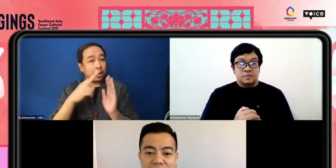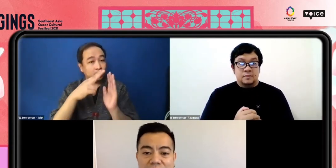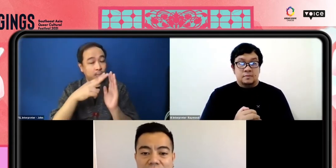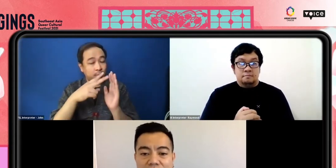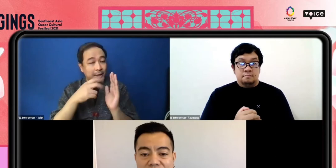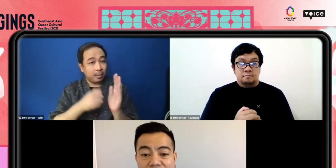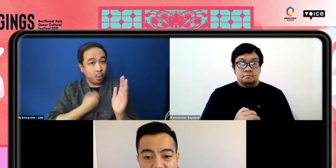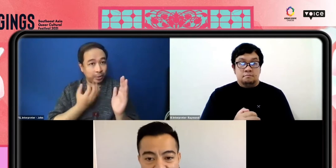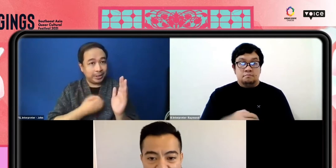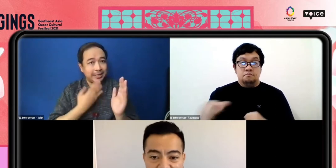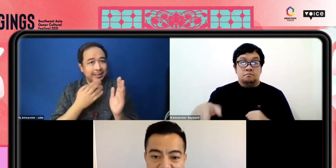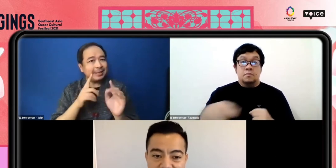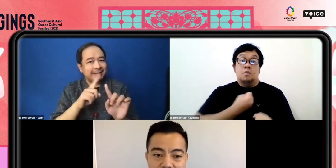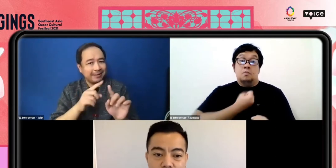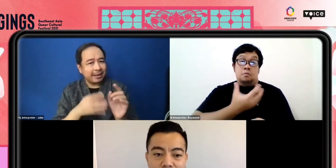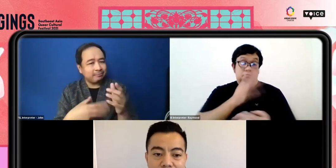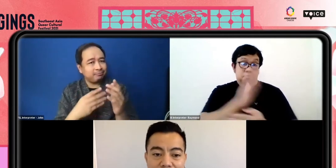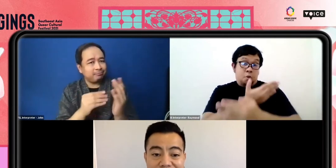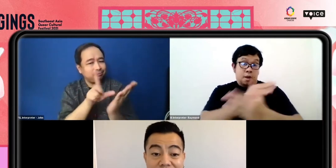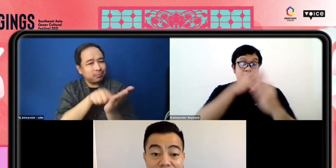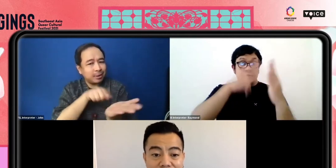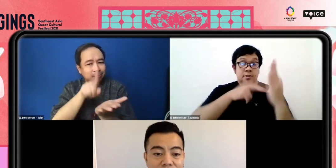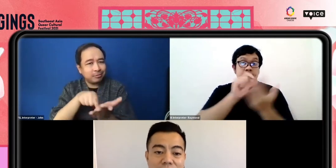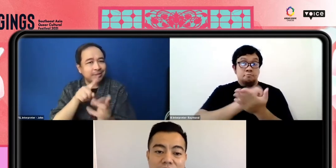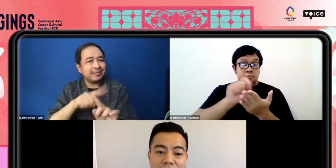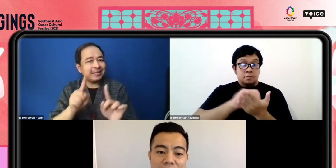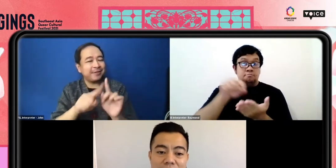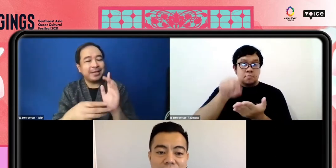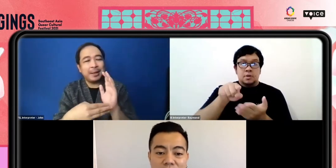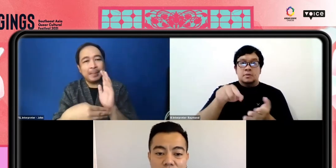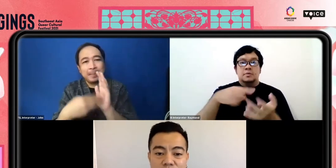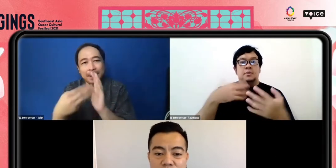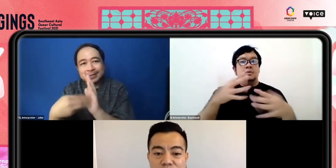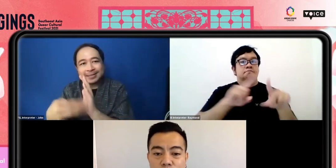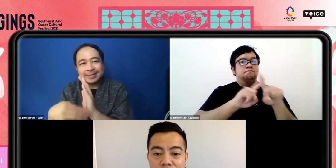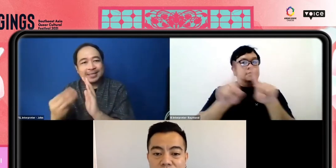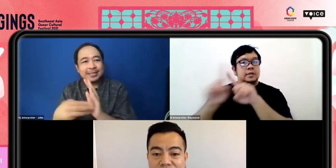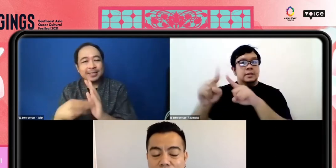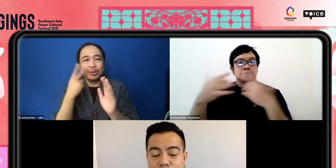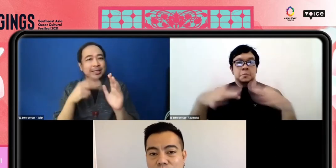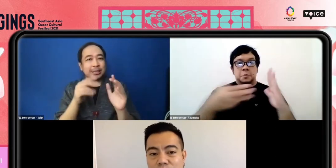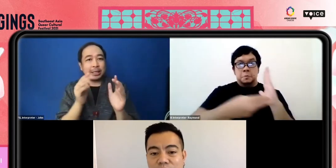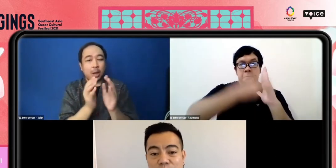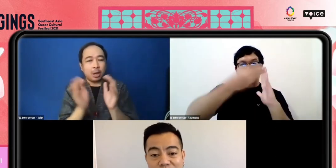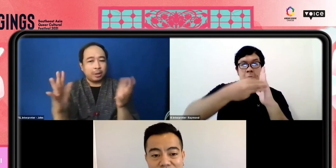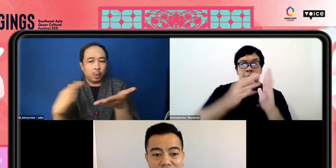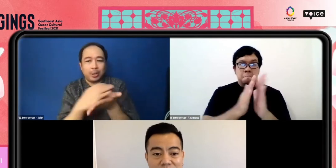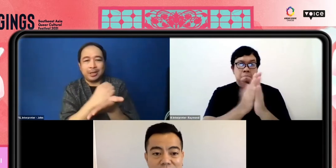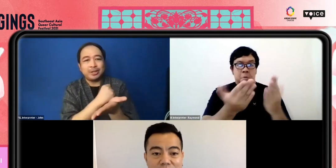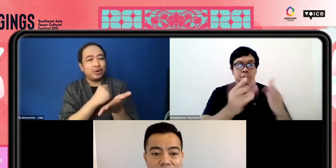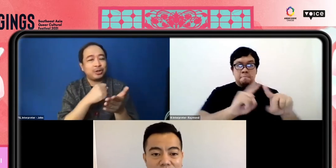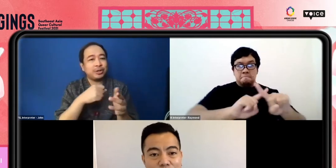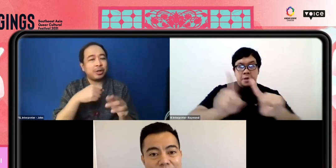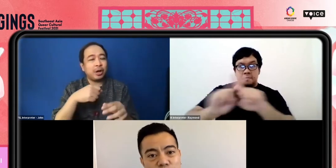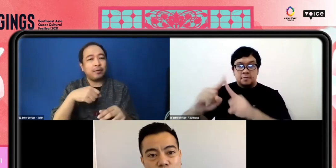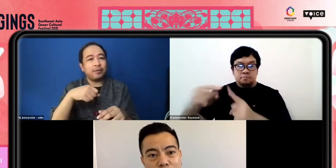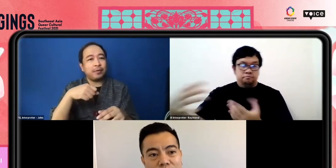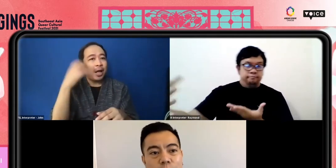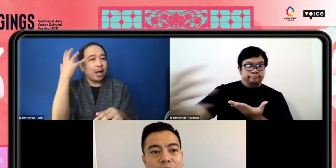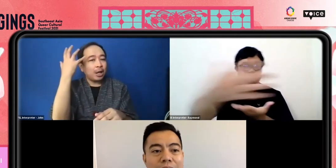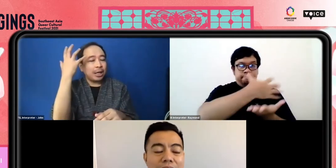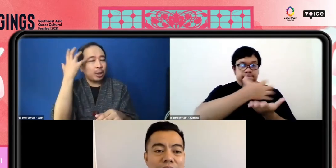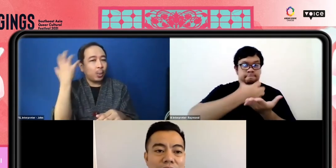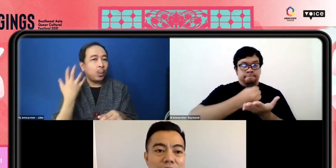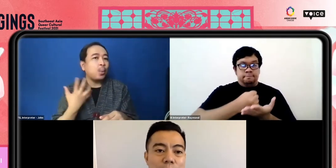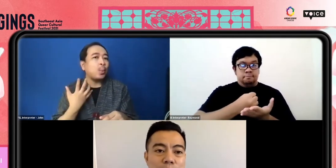Perverse, and anthologies including Exhale, an anthology of queer Singapore voices. So Andrew, I